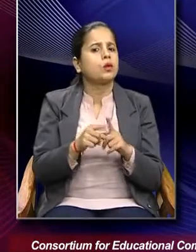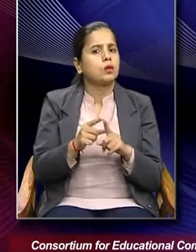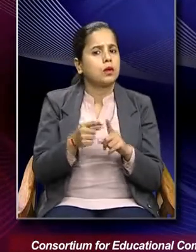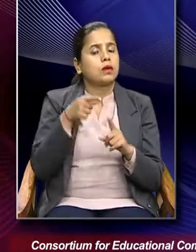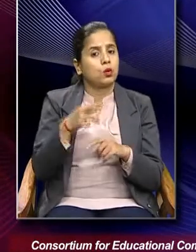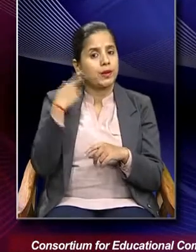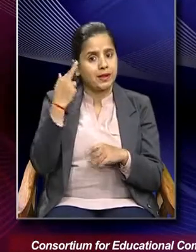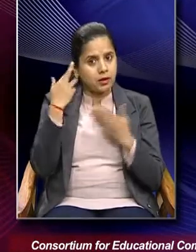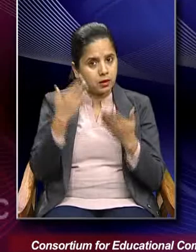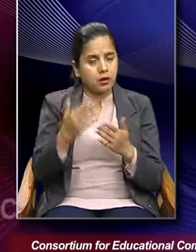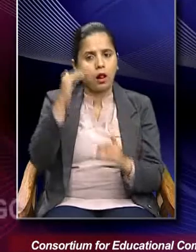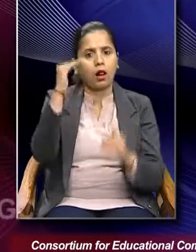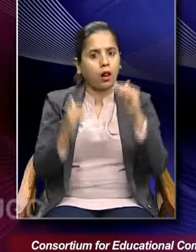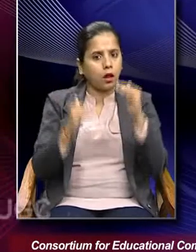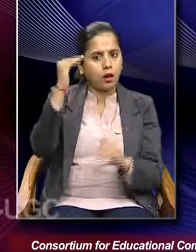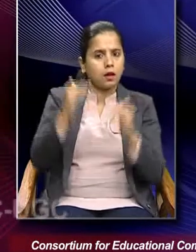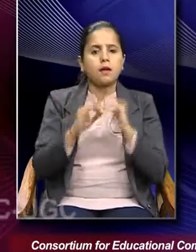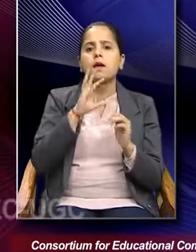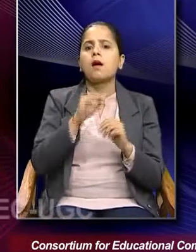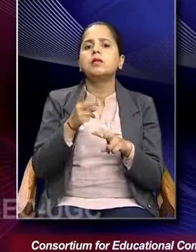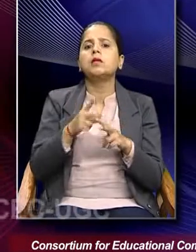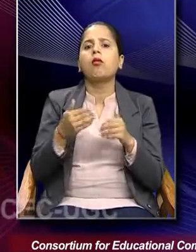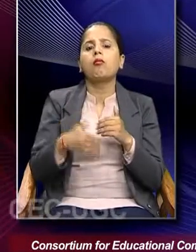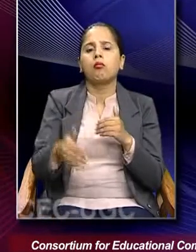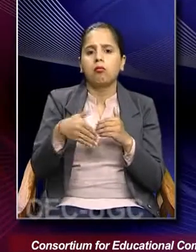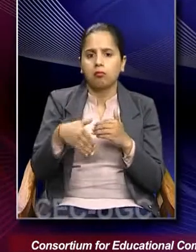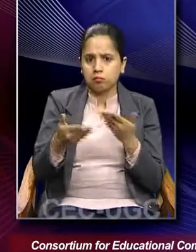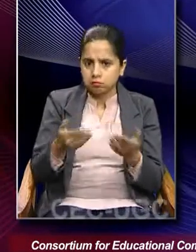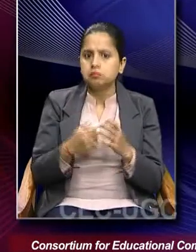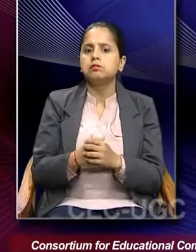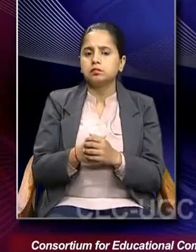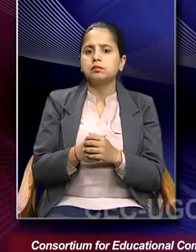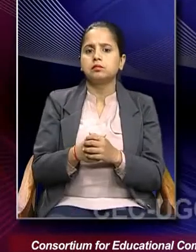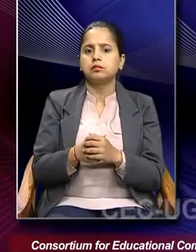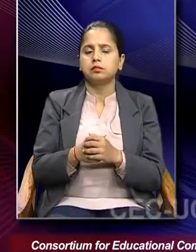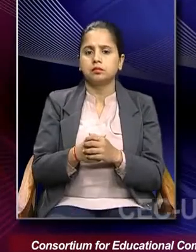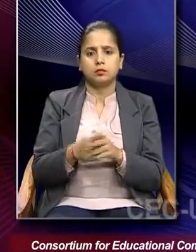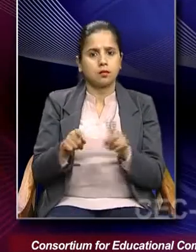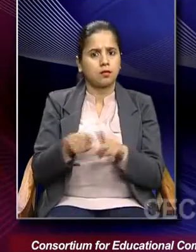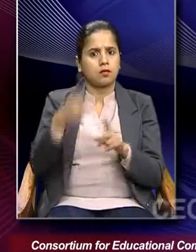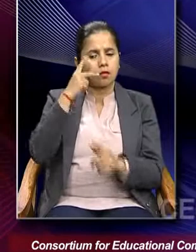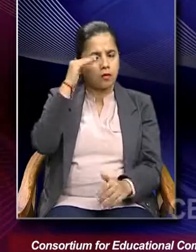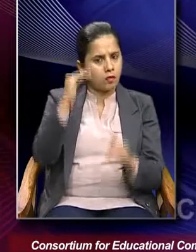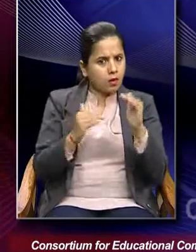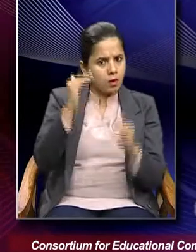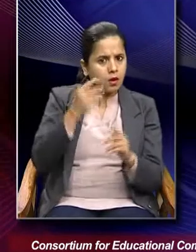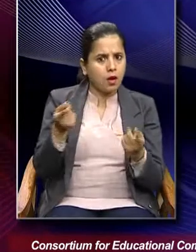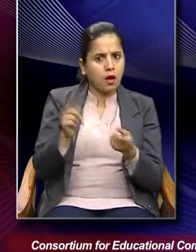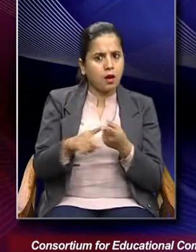this, inequality actually persists. So because of the inequality, which was